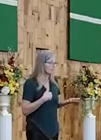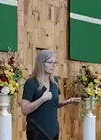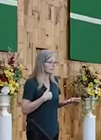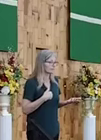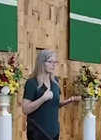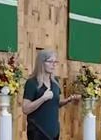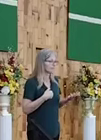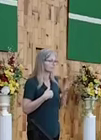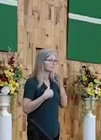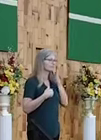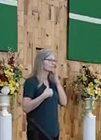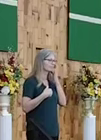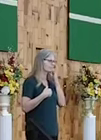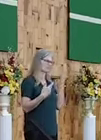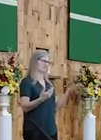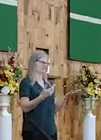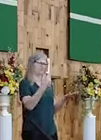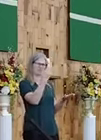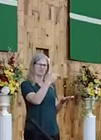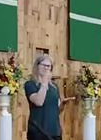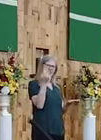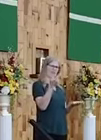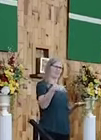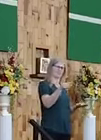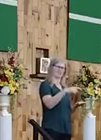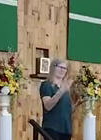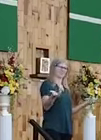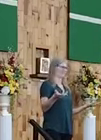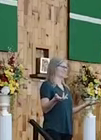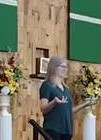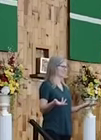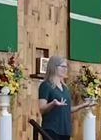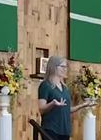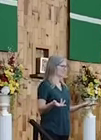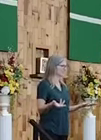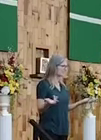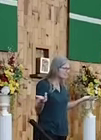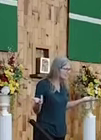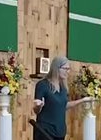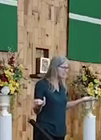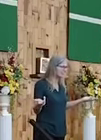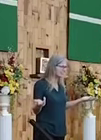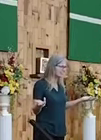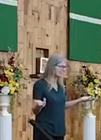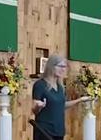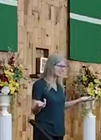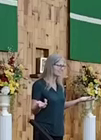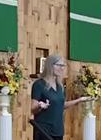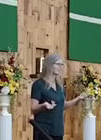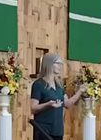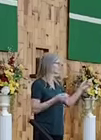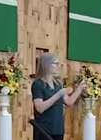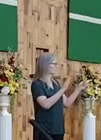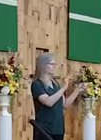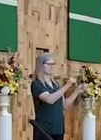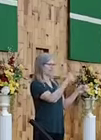Yes. I'm wondering if I'm speaking to Catholics. Yes. Are Catholics? Bill says he's not even sure himself.